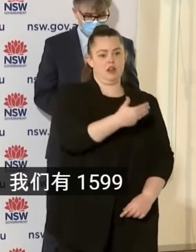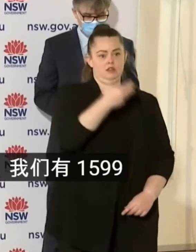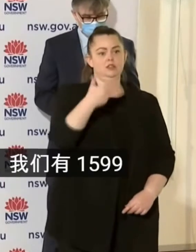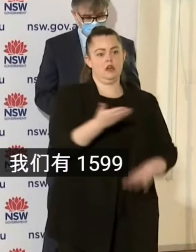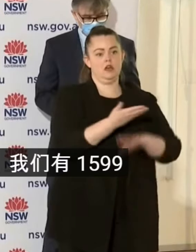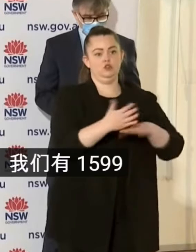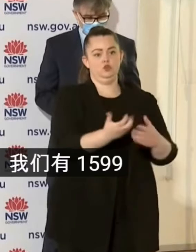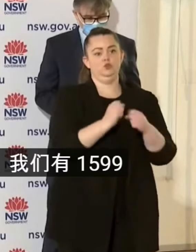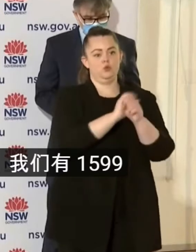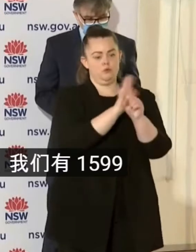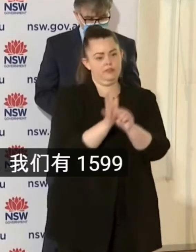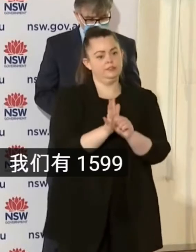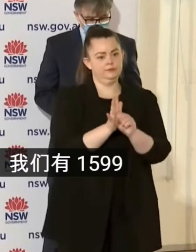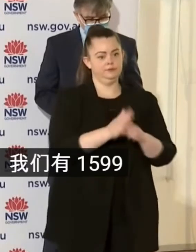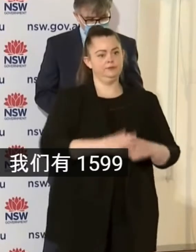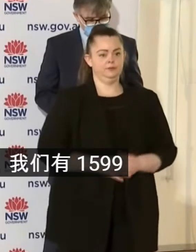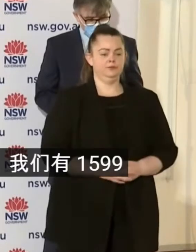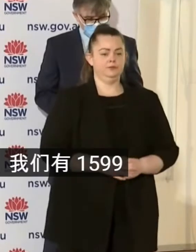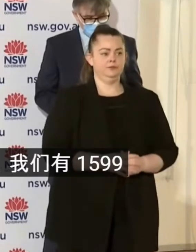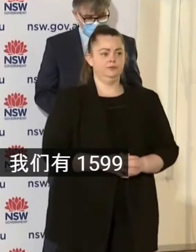1,599 locally acquired cases.